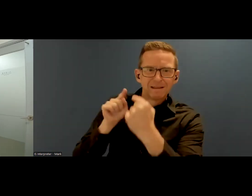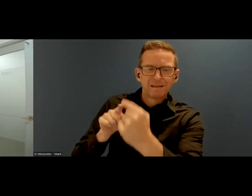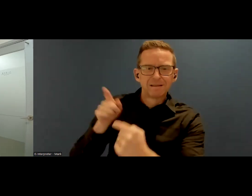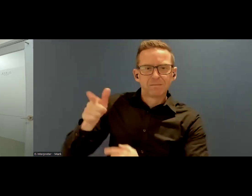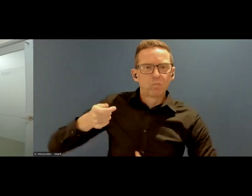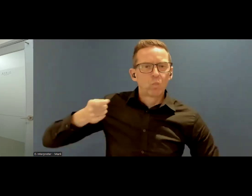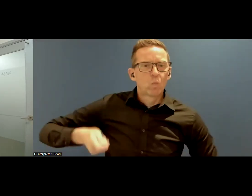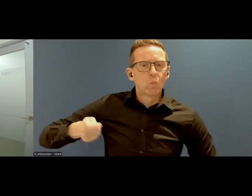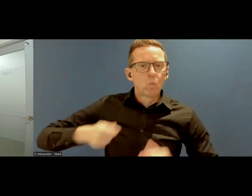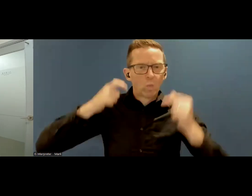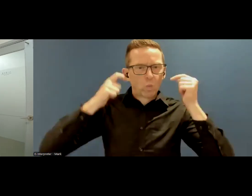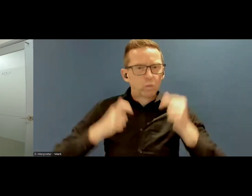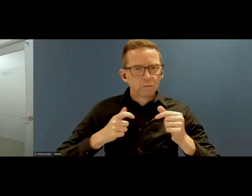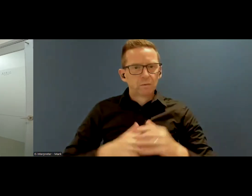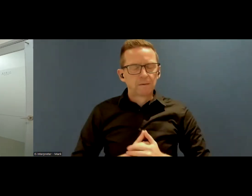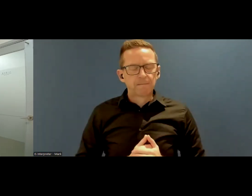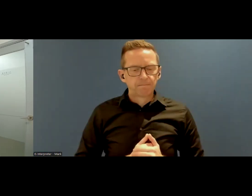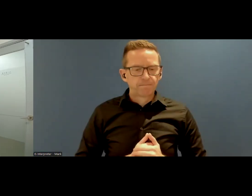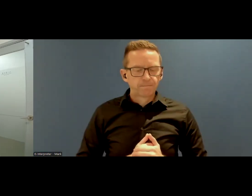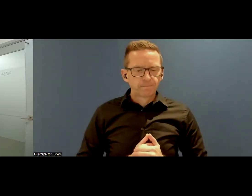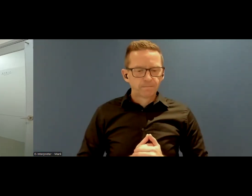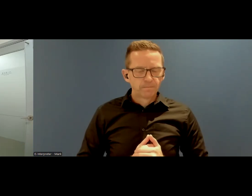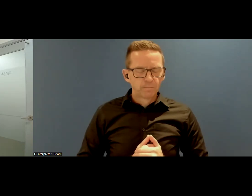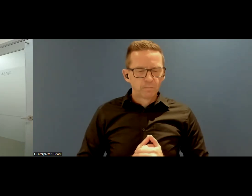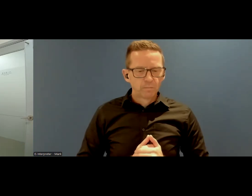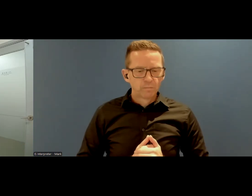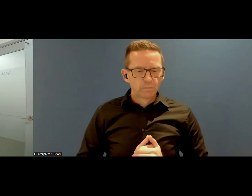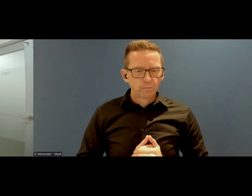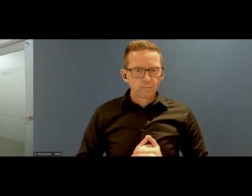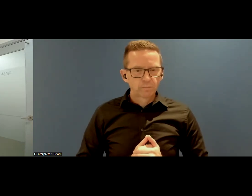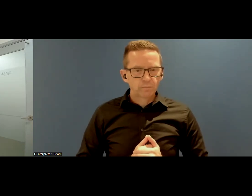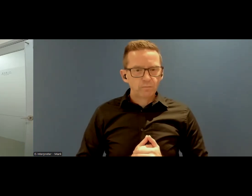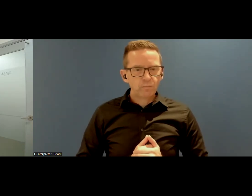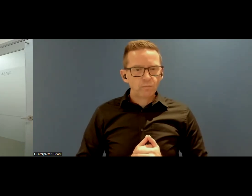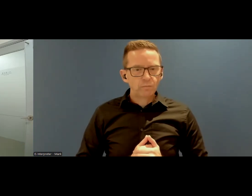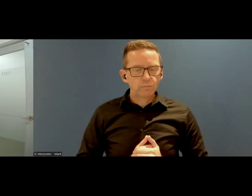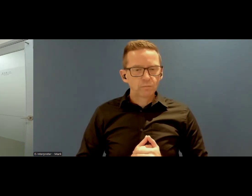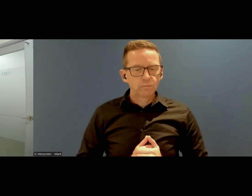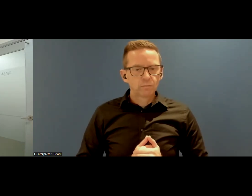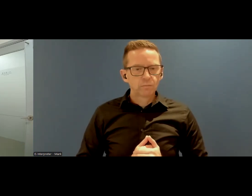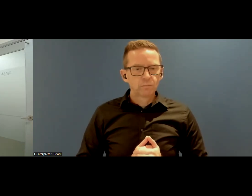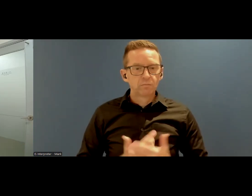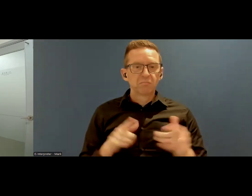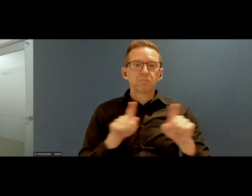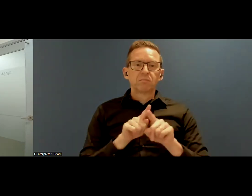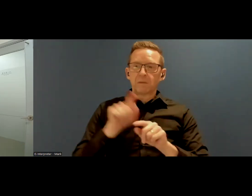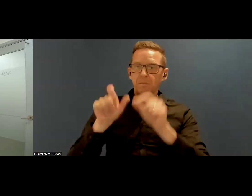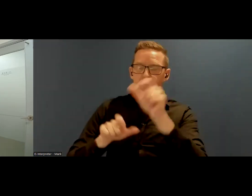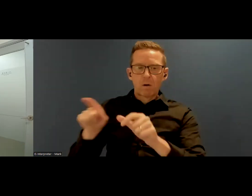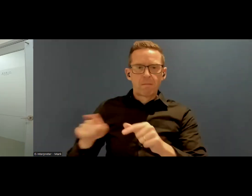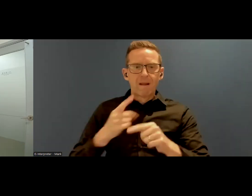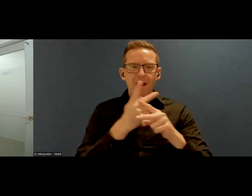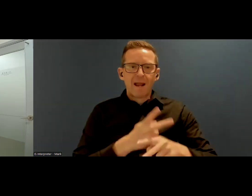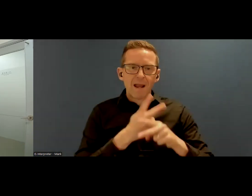the people who were caring for their family members who